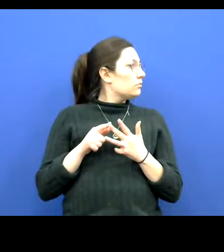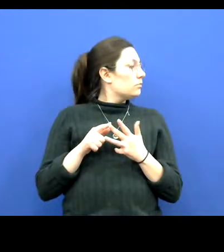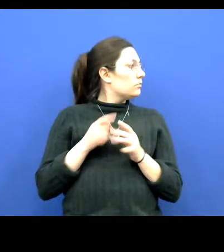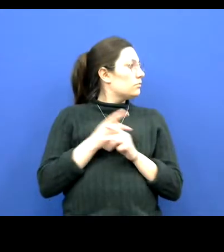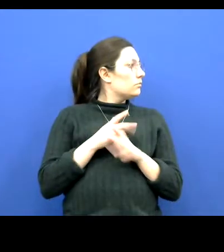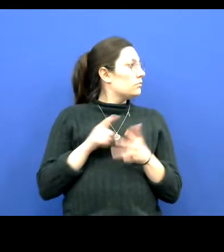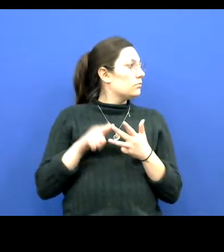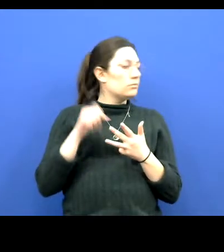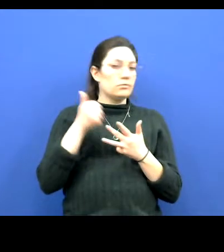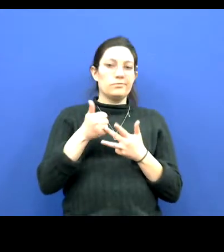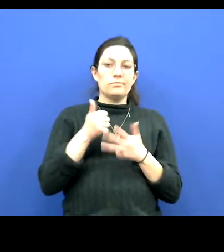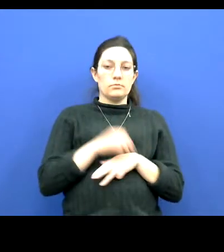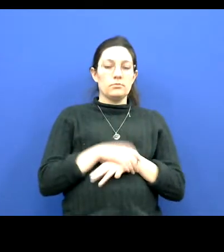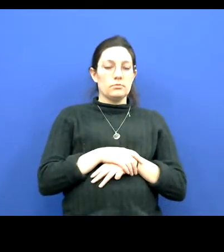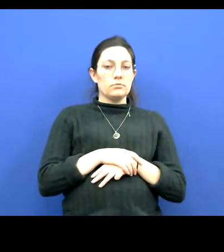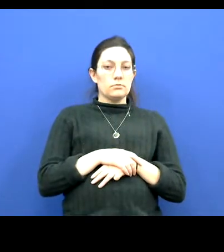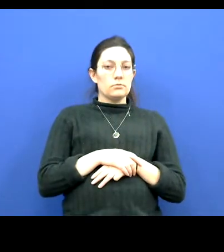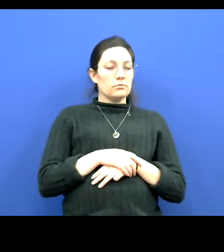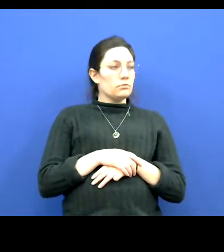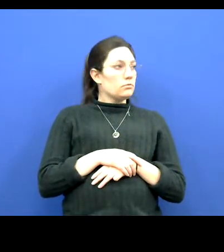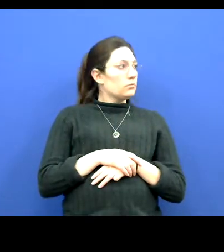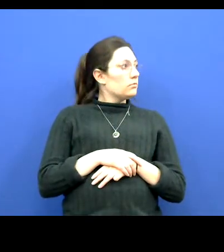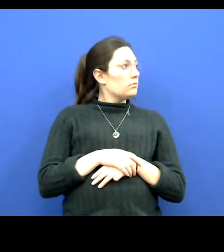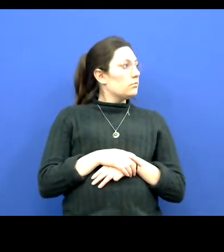Supervisor Schultz. Aye.